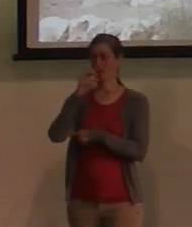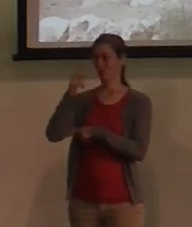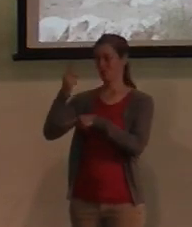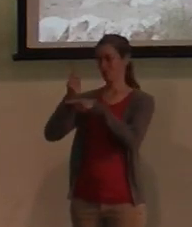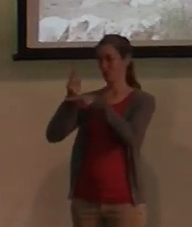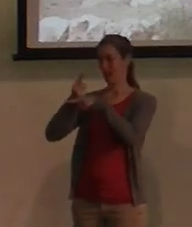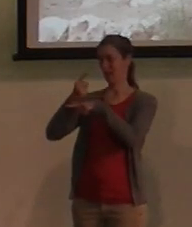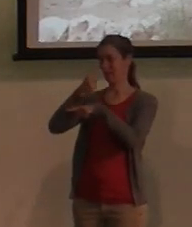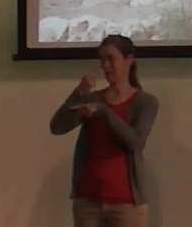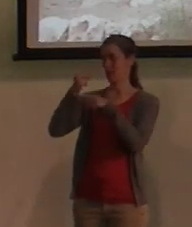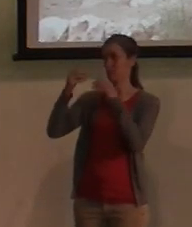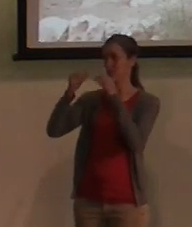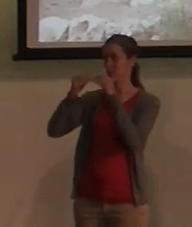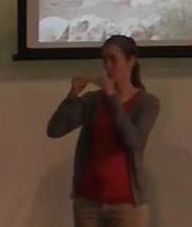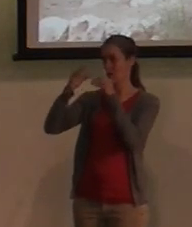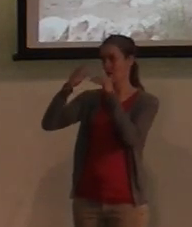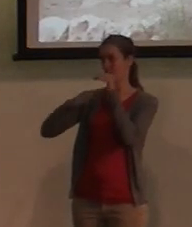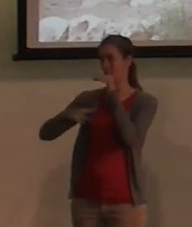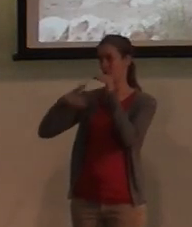,000 years old.